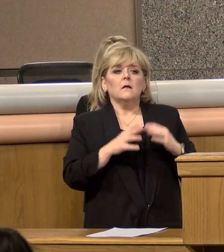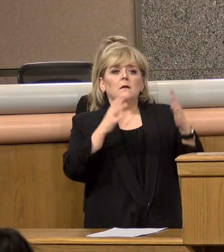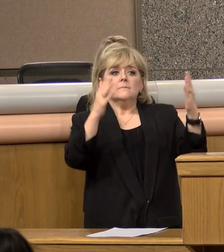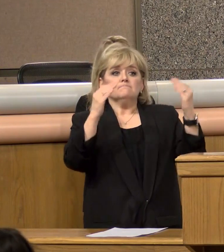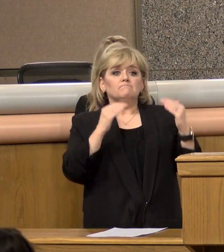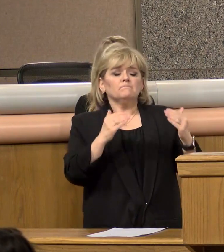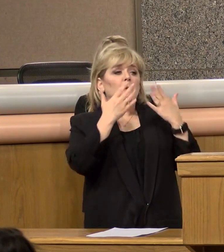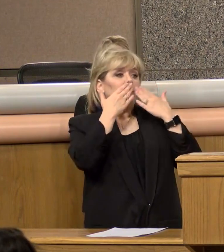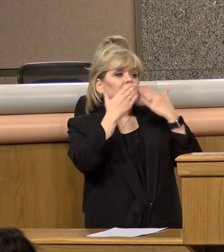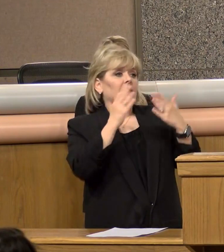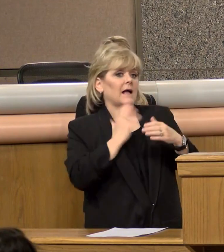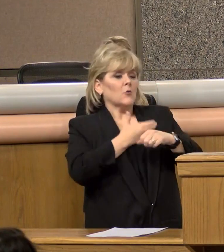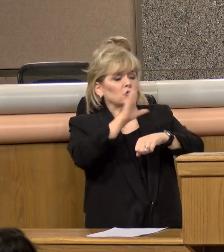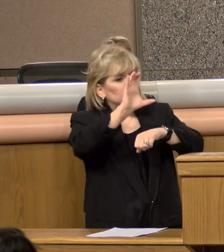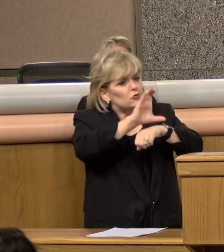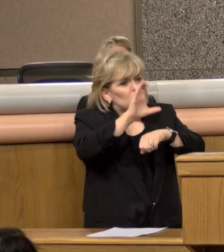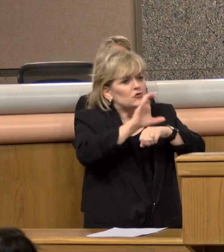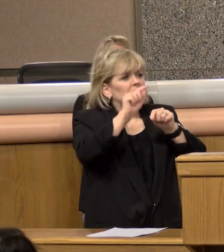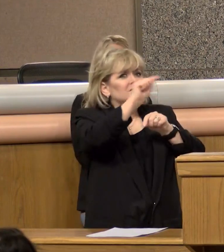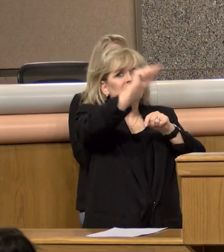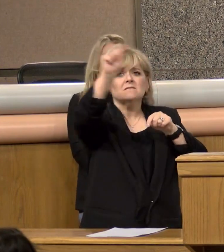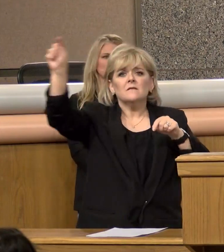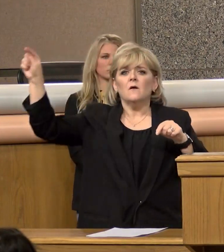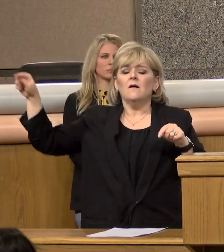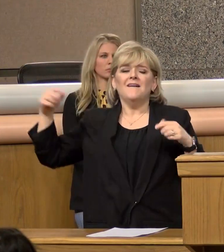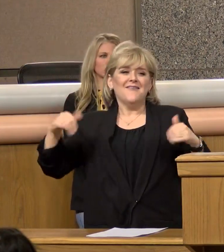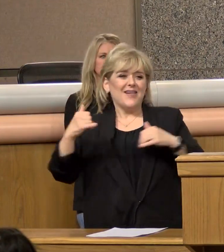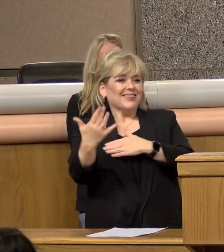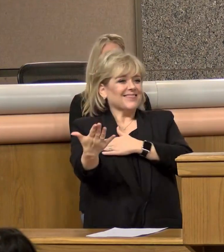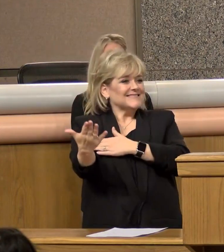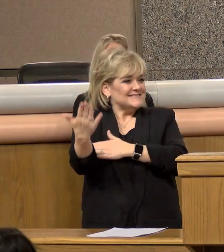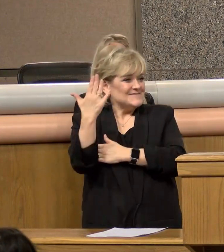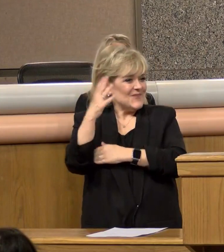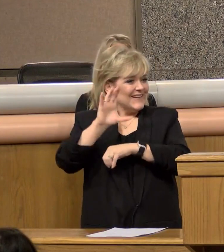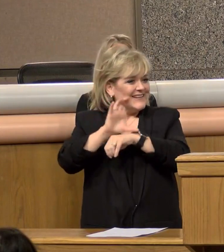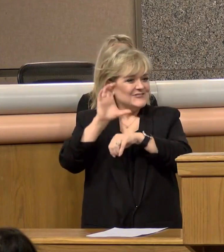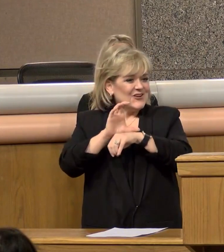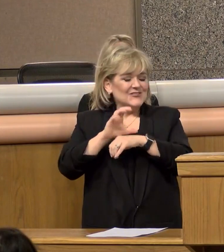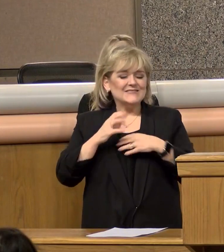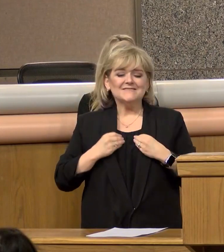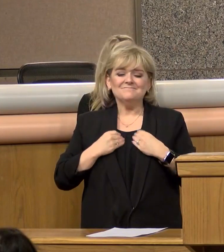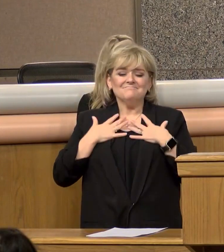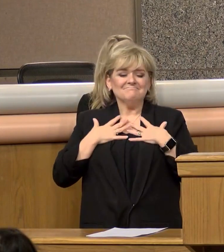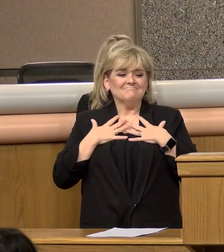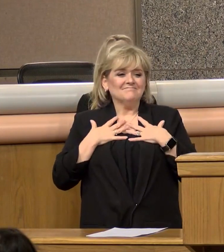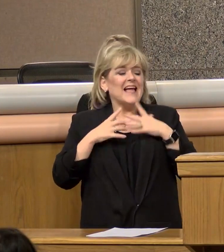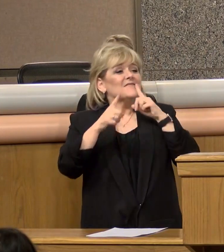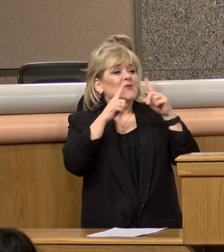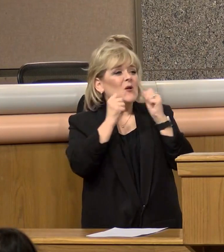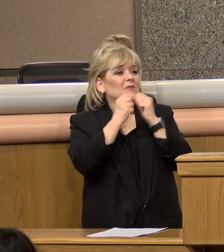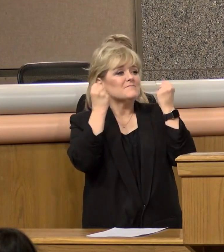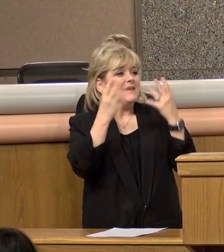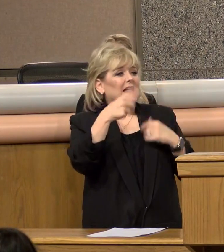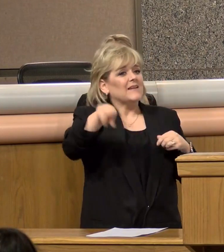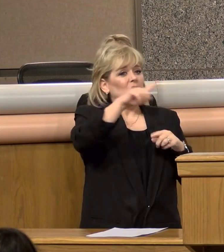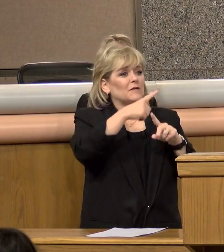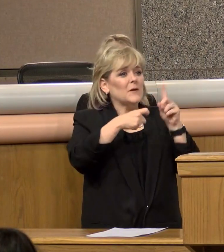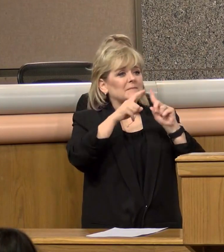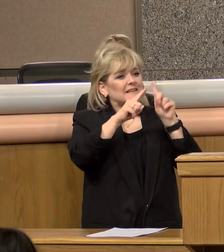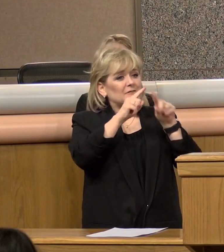churches and our our houses of worship for for the way they went about business today. I've talked to a number of you who you know